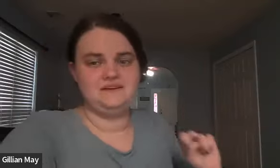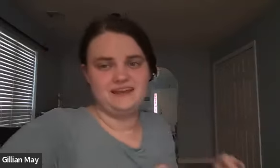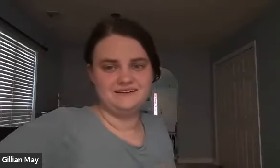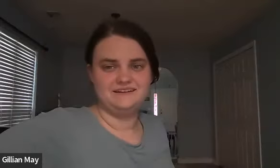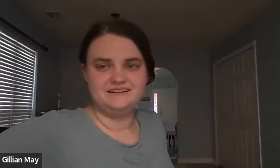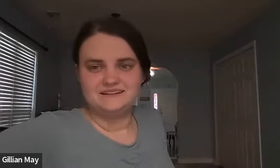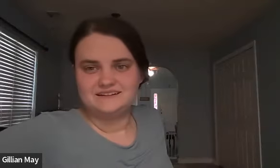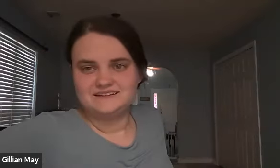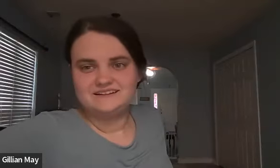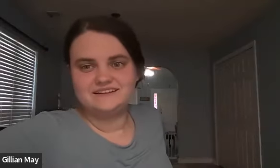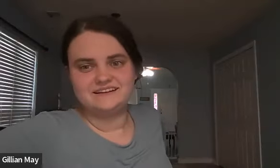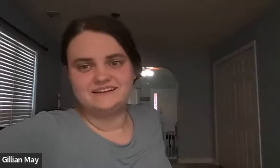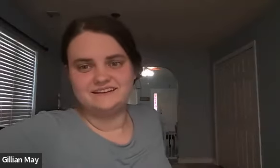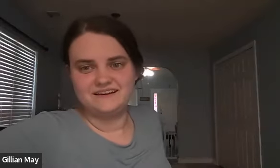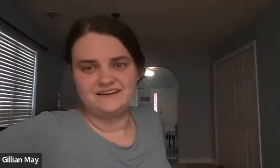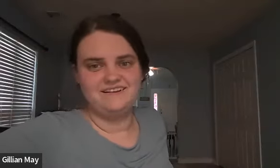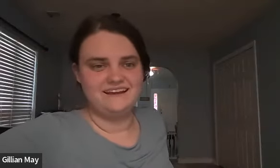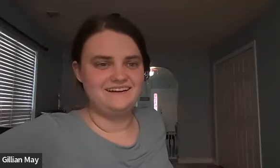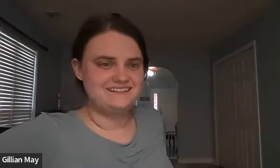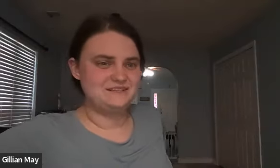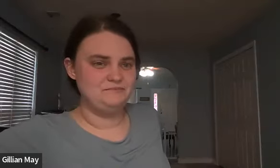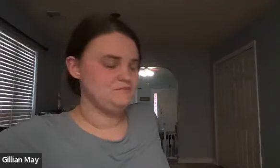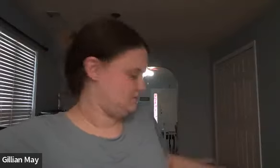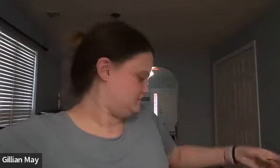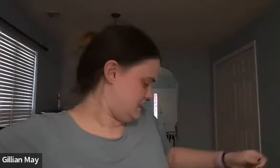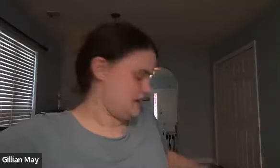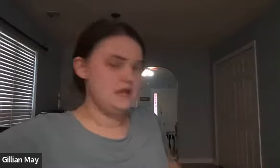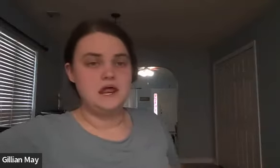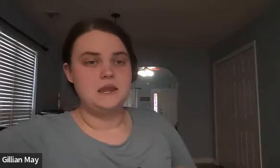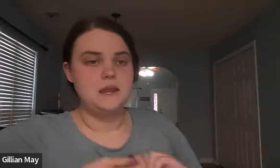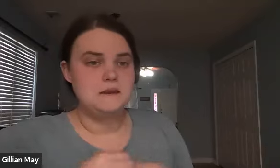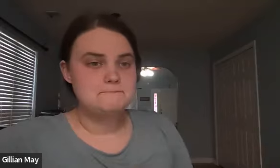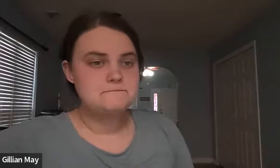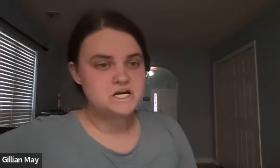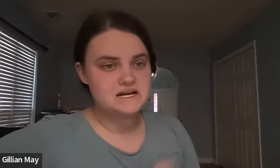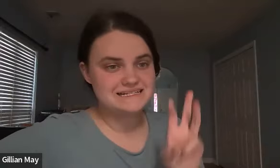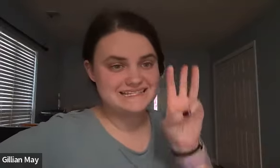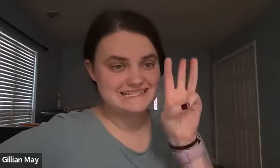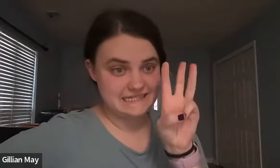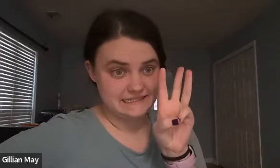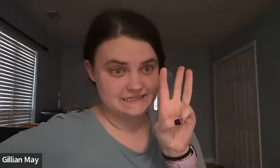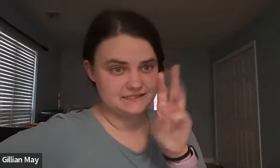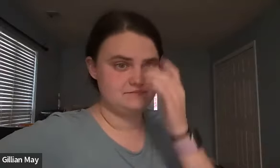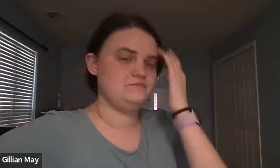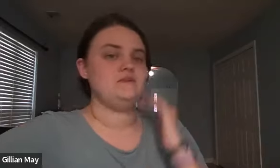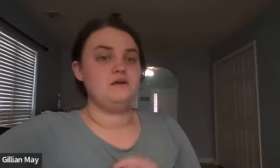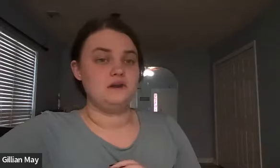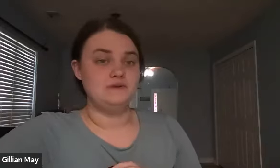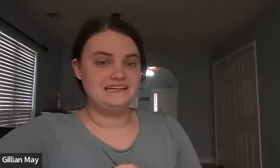Okay, good. All right, awesome. Okay, number 6. All right, ready?